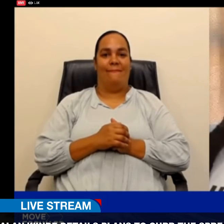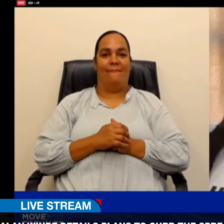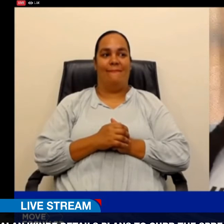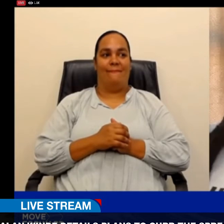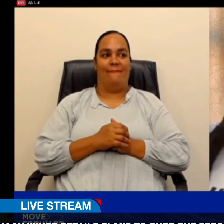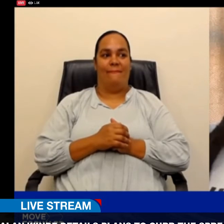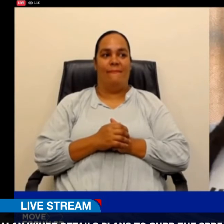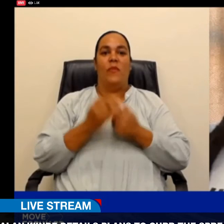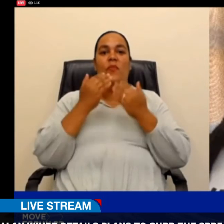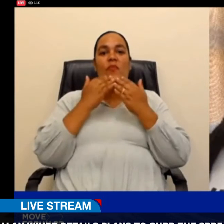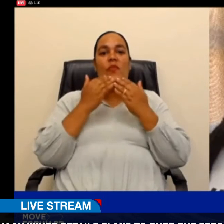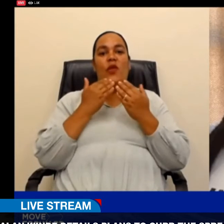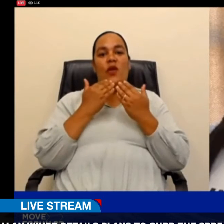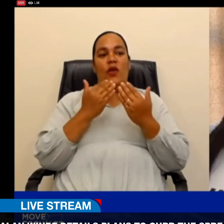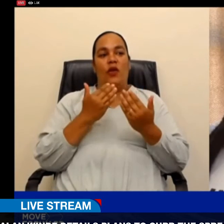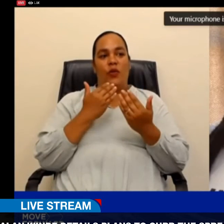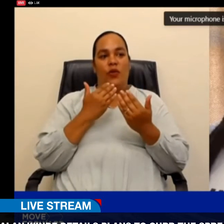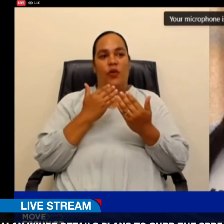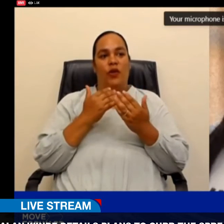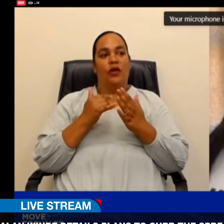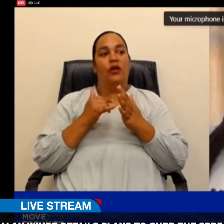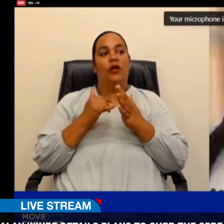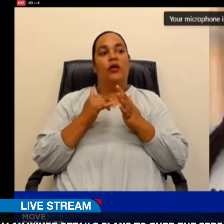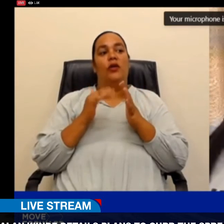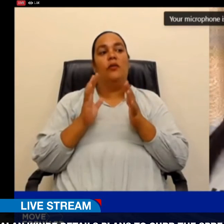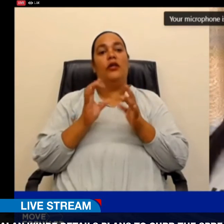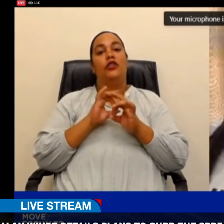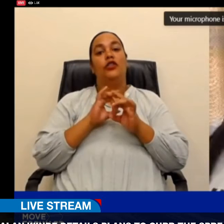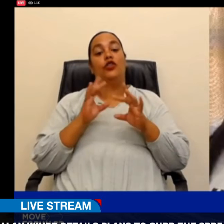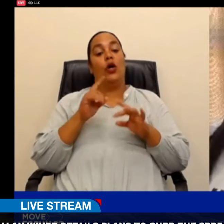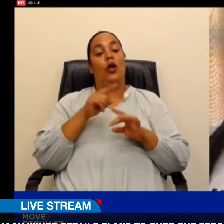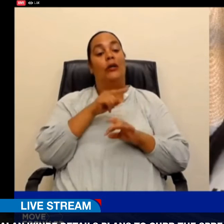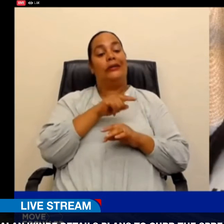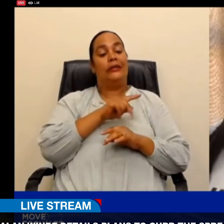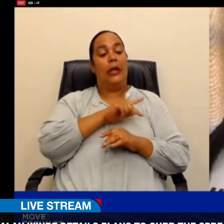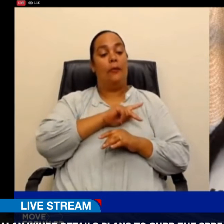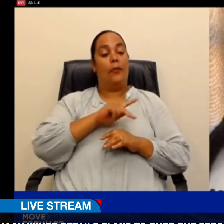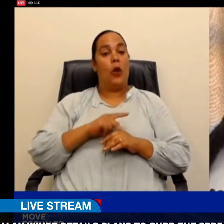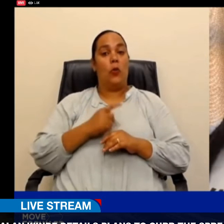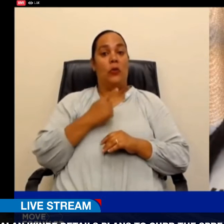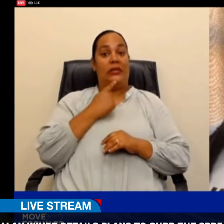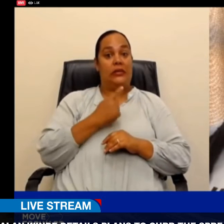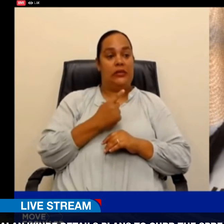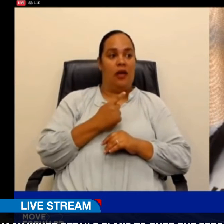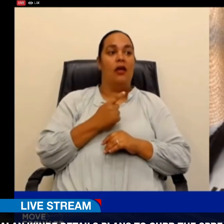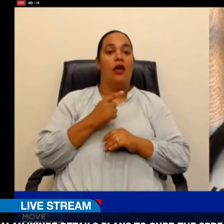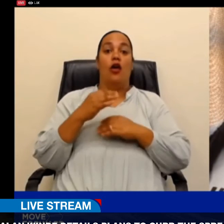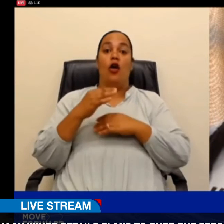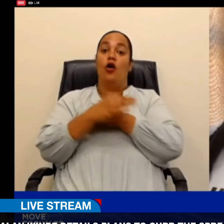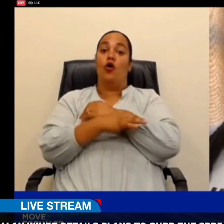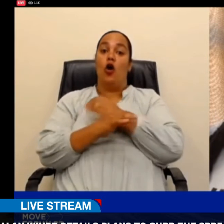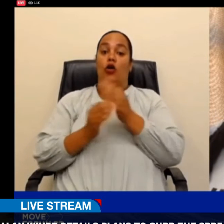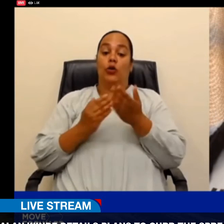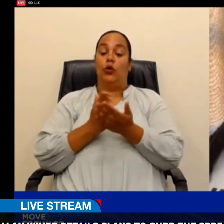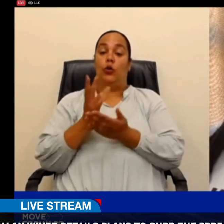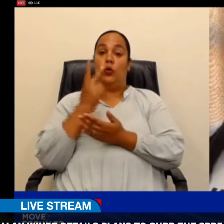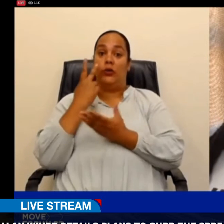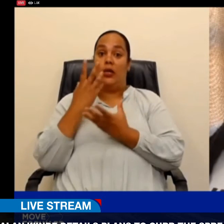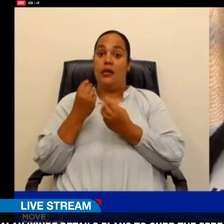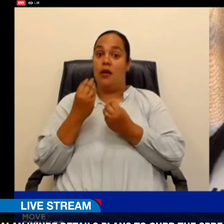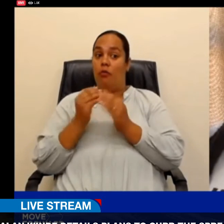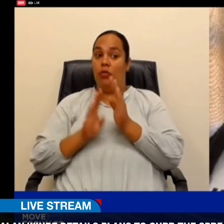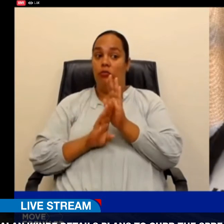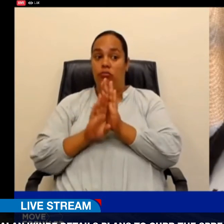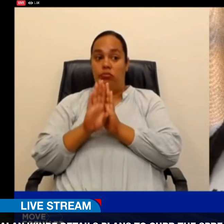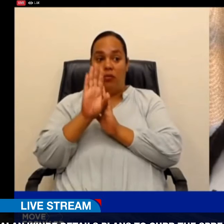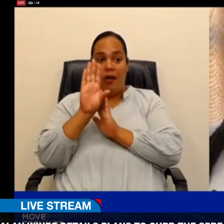Thank you. Just to start where Premier left off, Garden Route, where we have seen numbers has been increasing, and